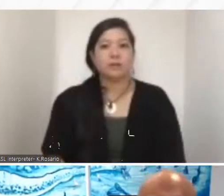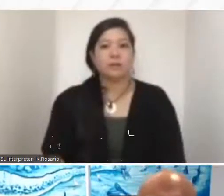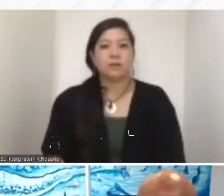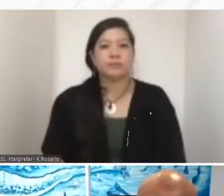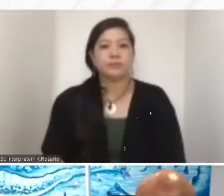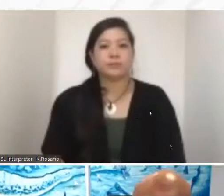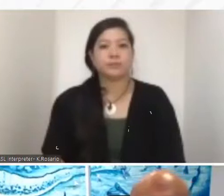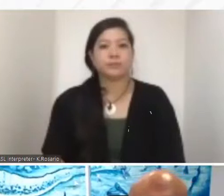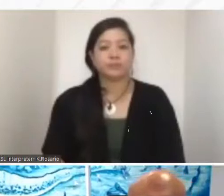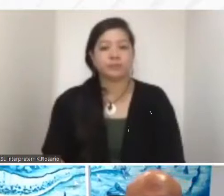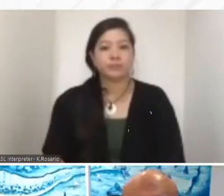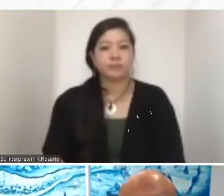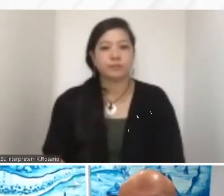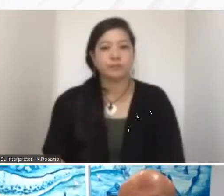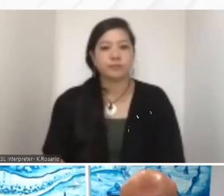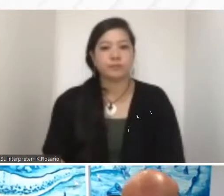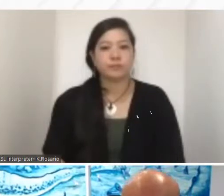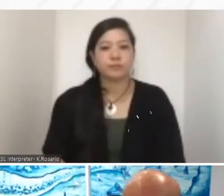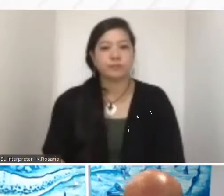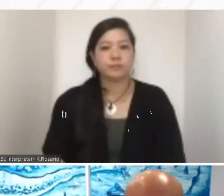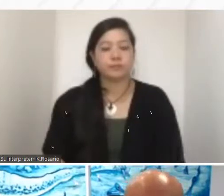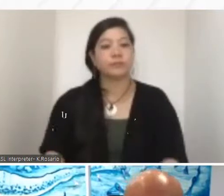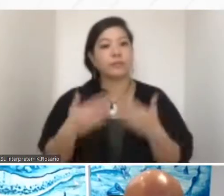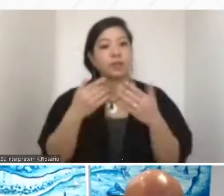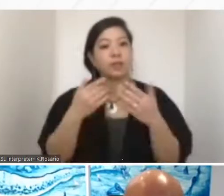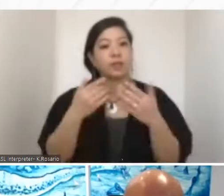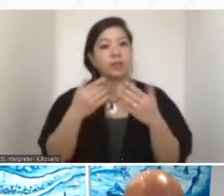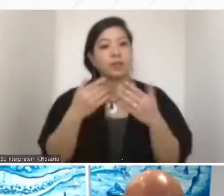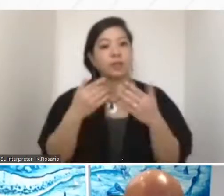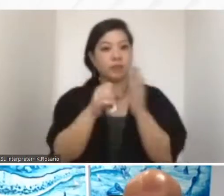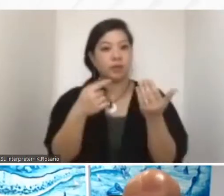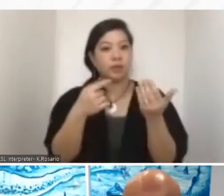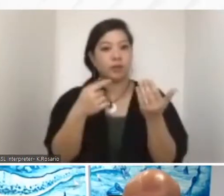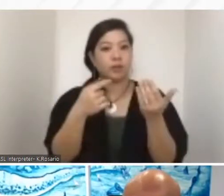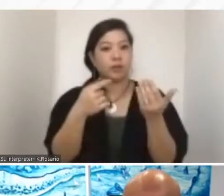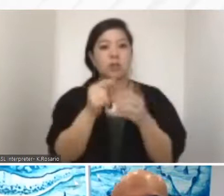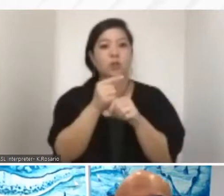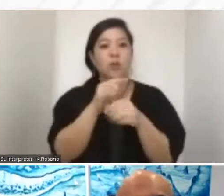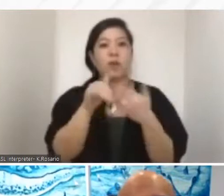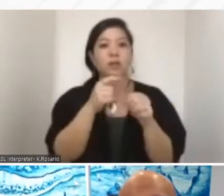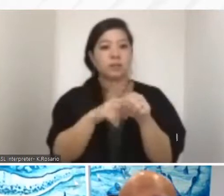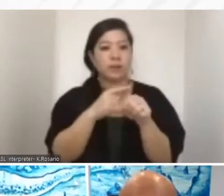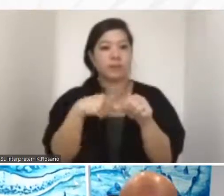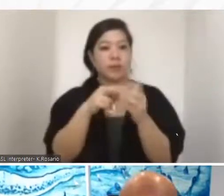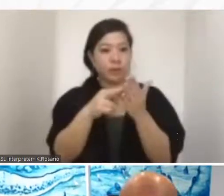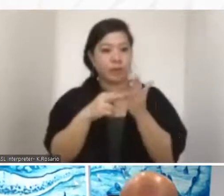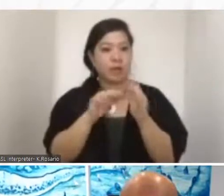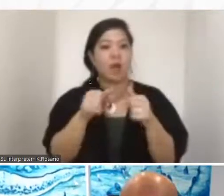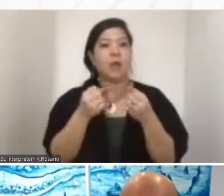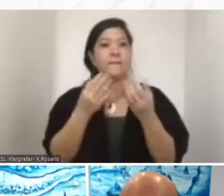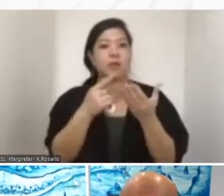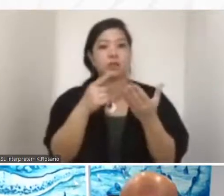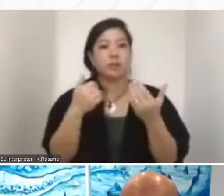say that from the mainland, we talk about Guam all the time. We recognize how much you all